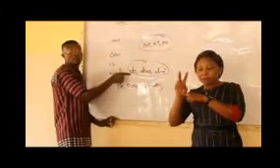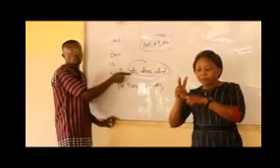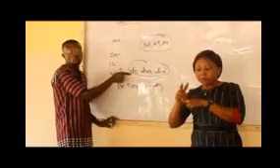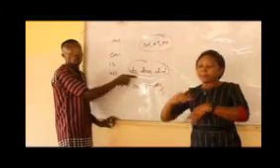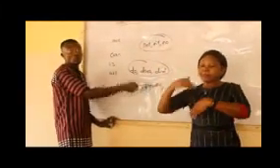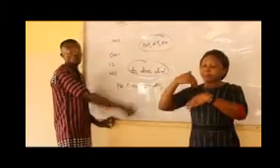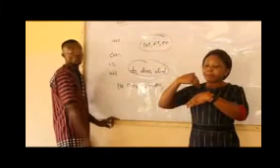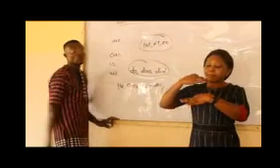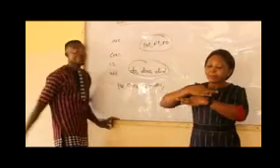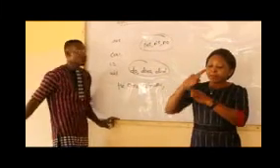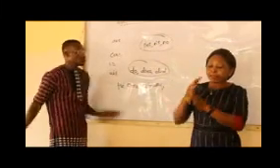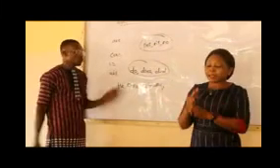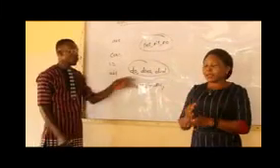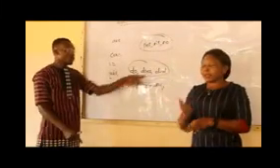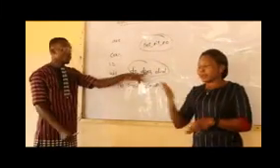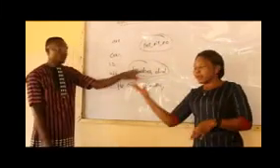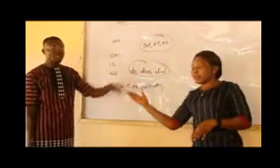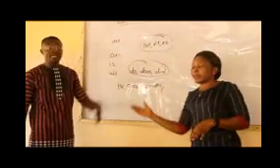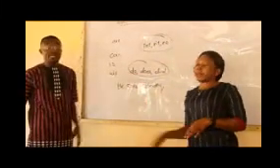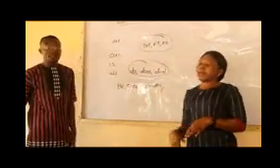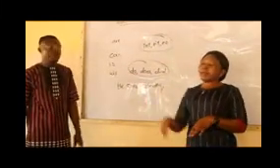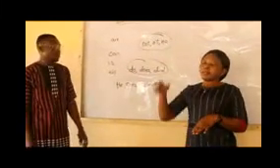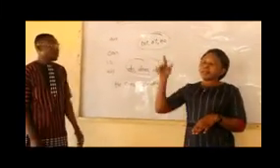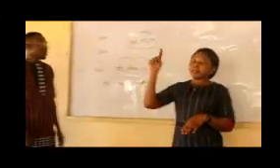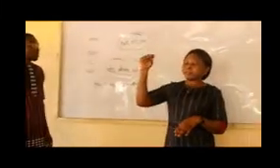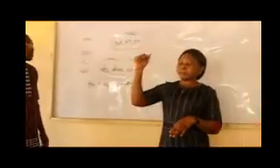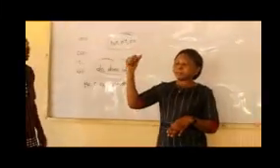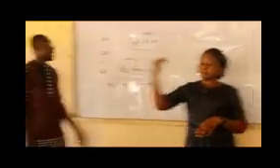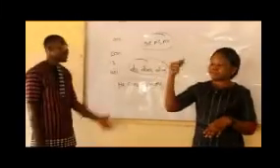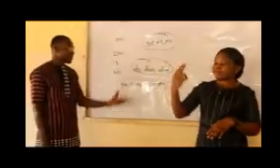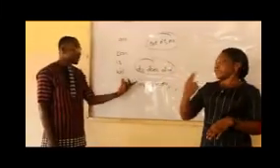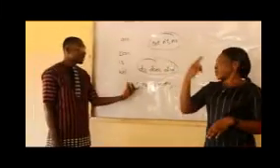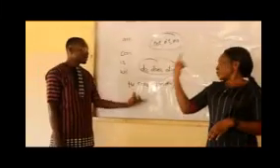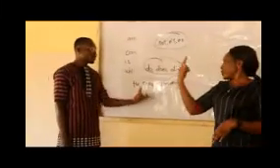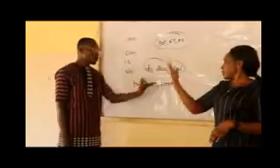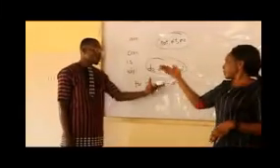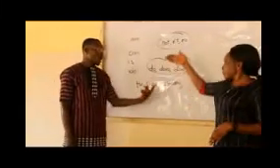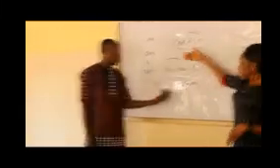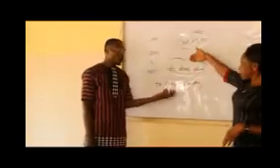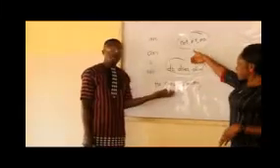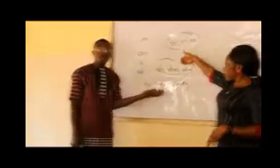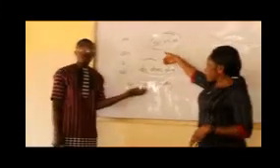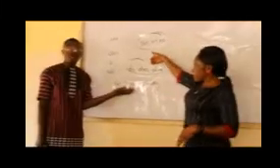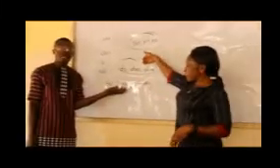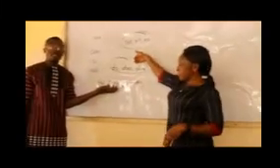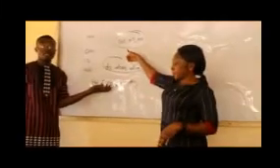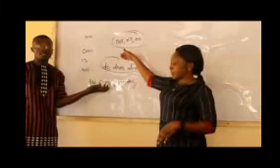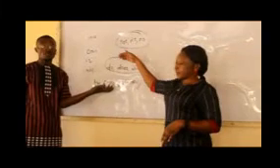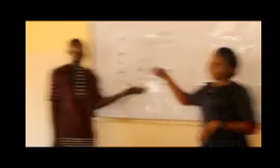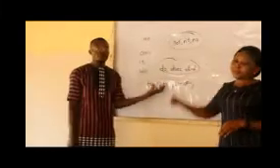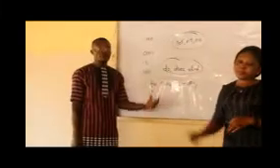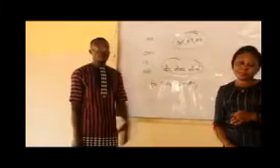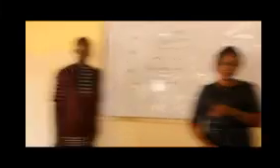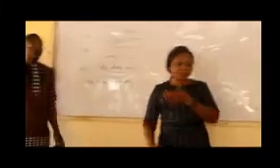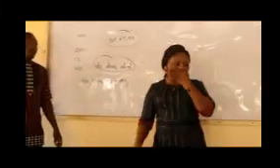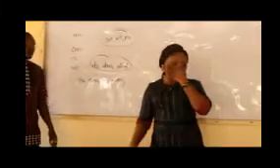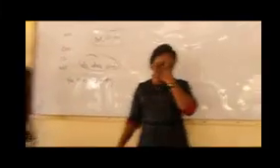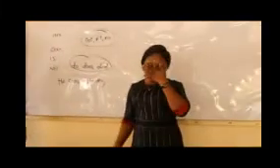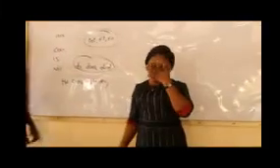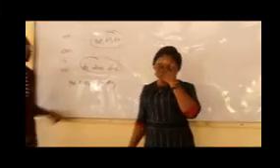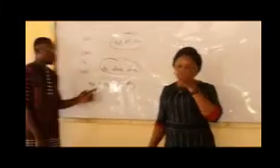the verb to do, does, did. And this is done according to the tense of the main